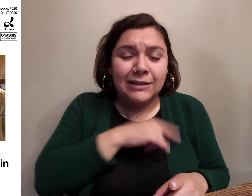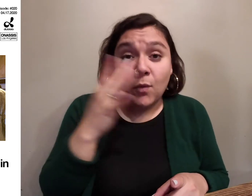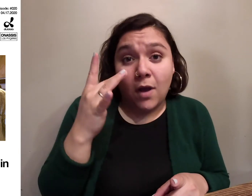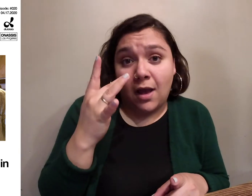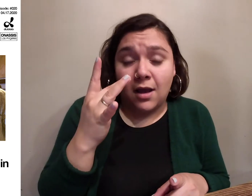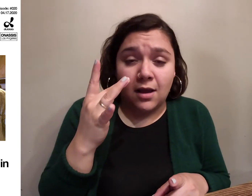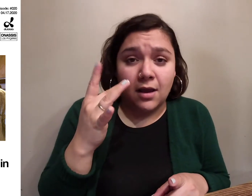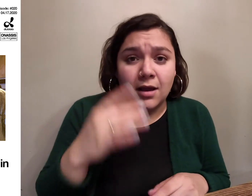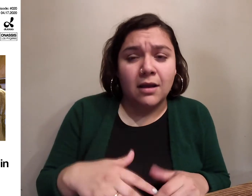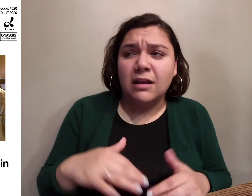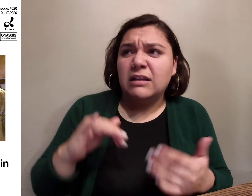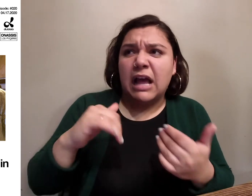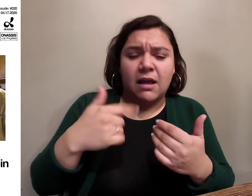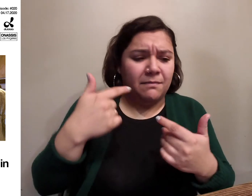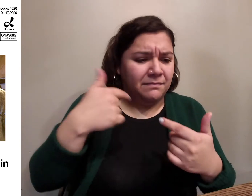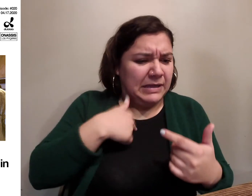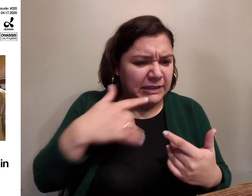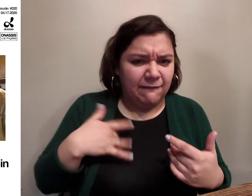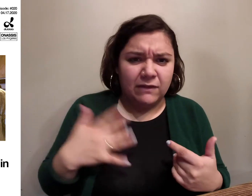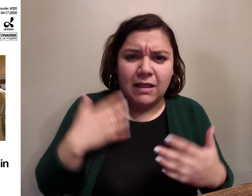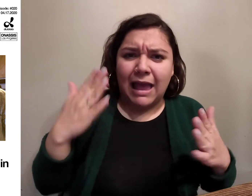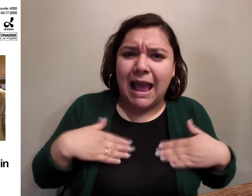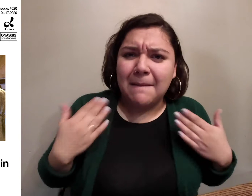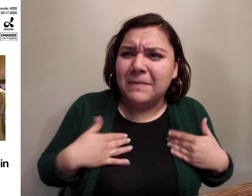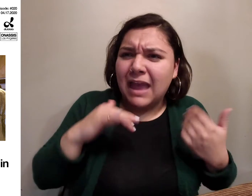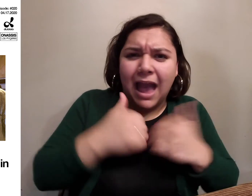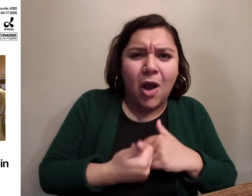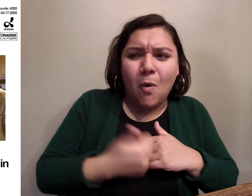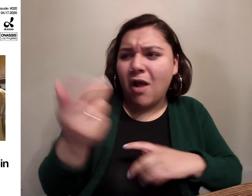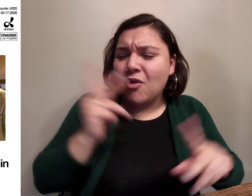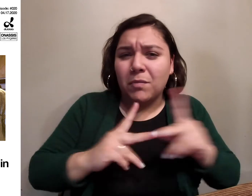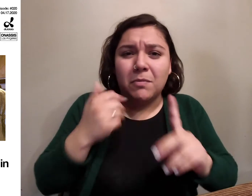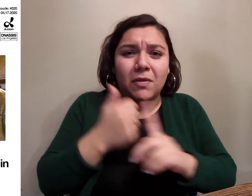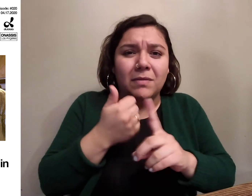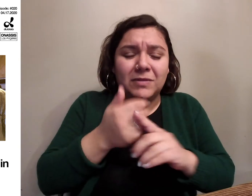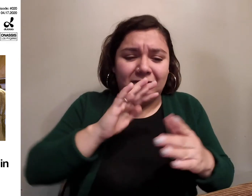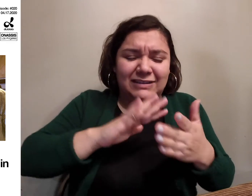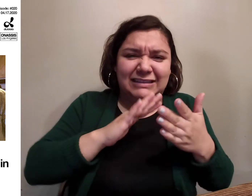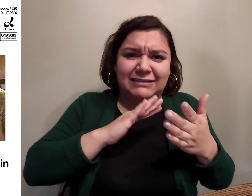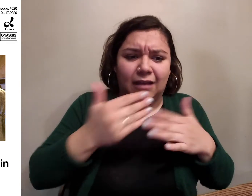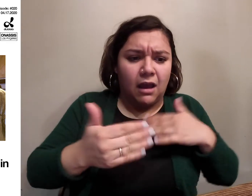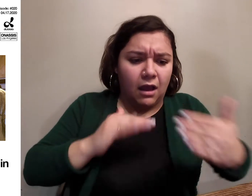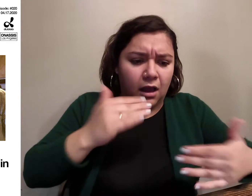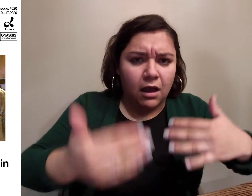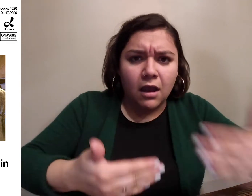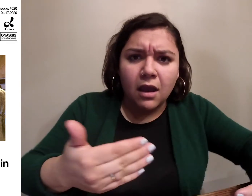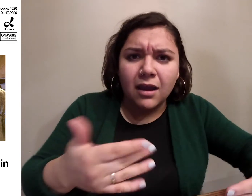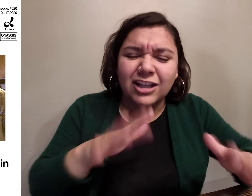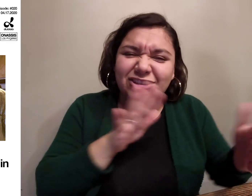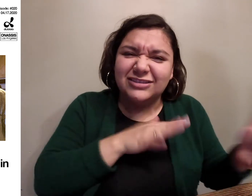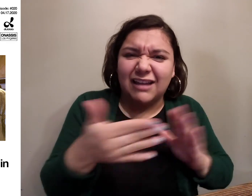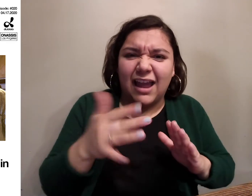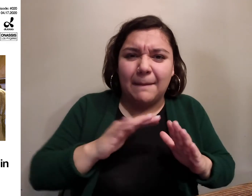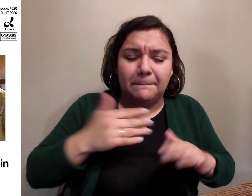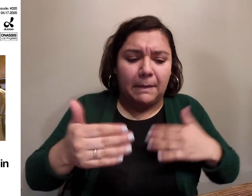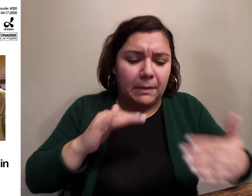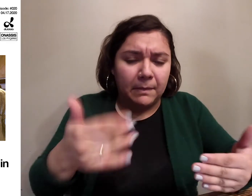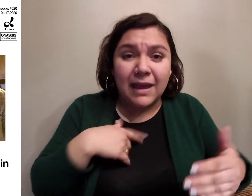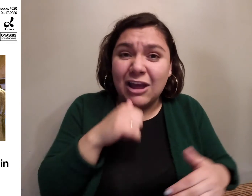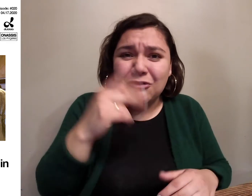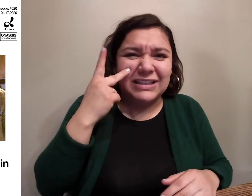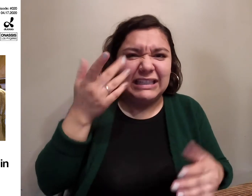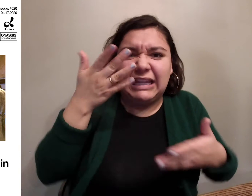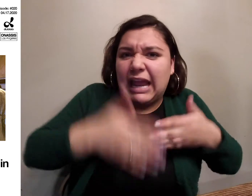when people are dying around me, like just everywhere, and I don't see an ending to